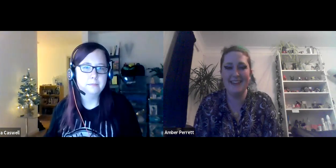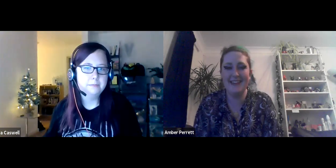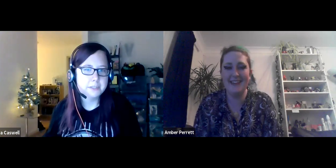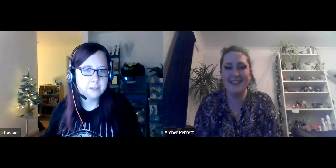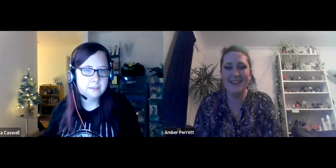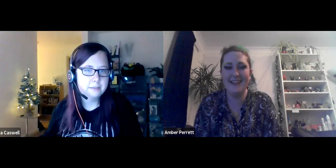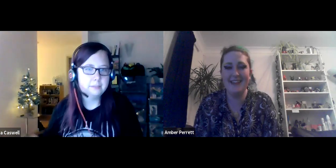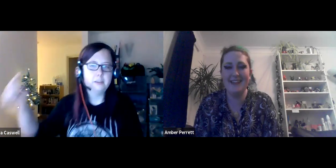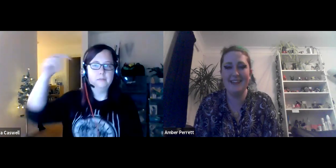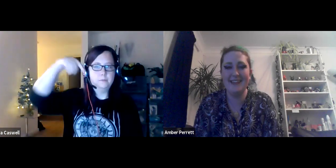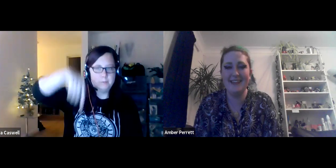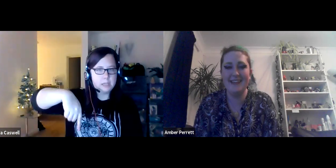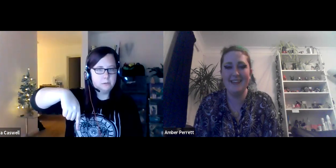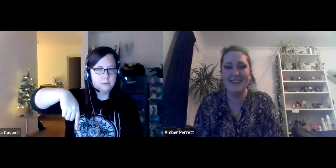Was it? Oh yeah.